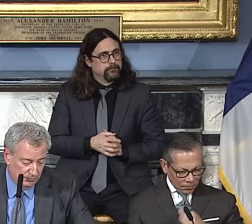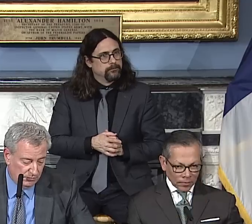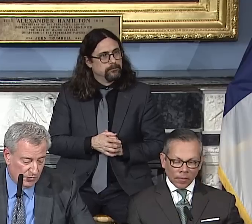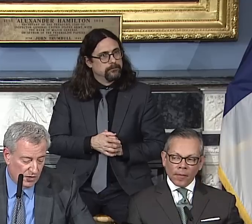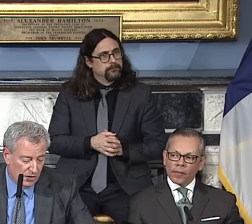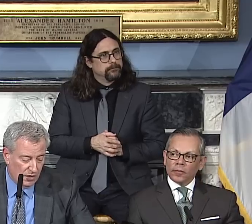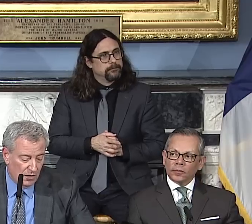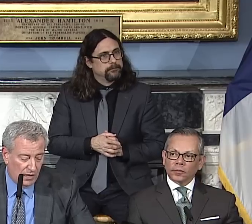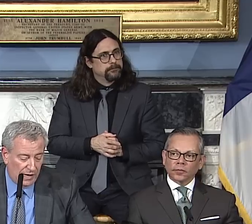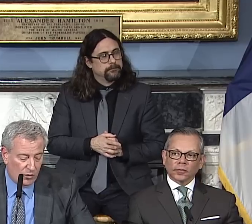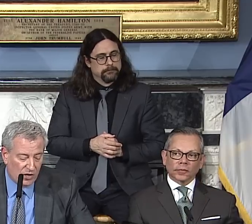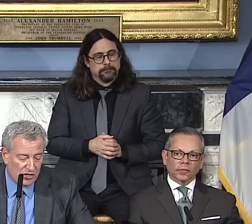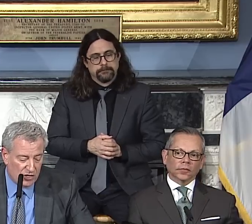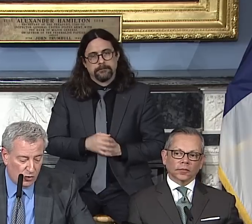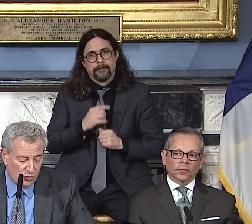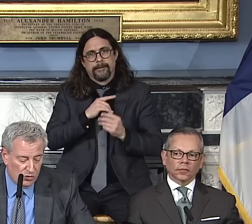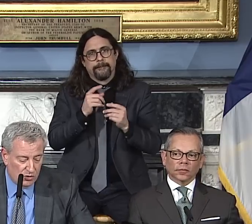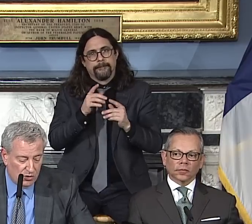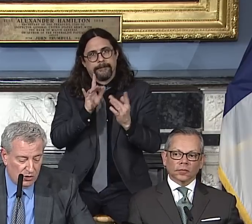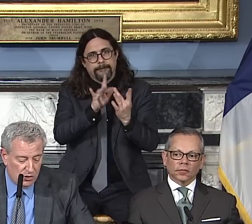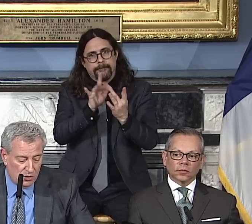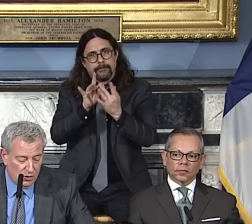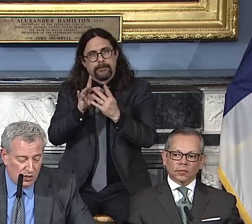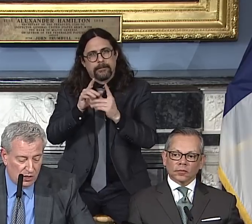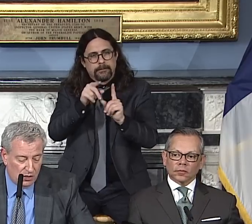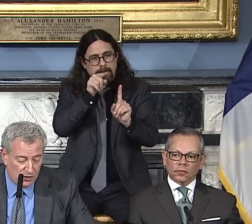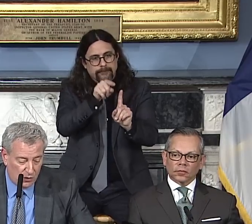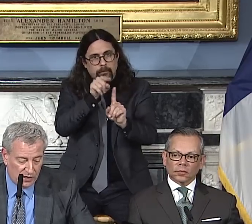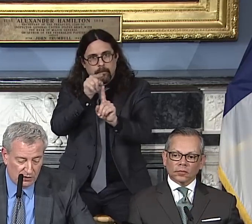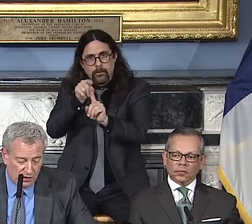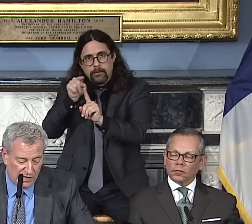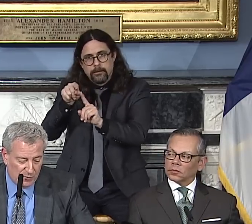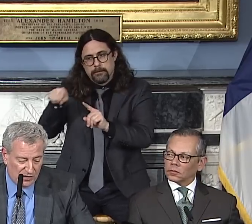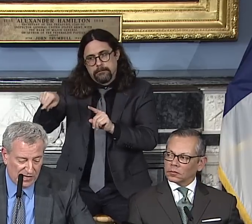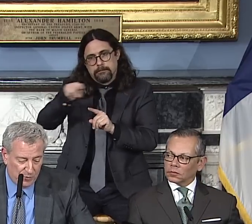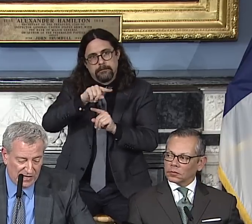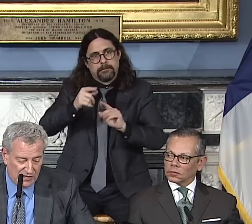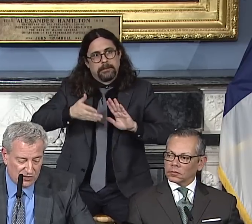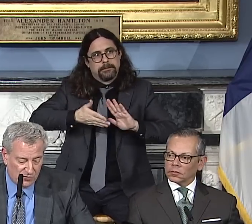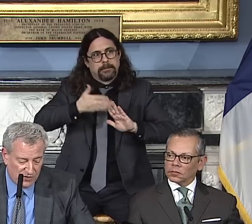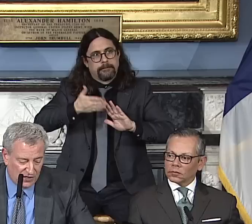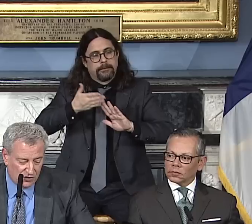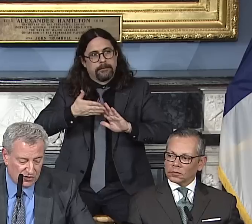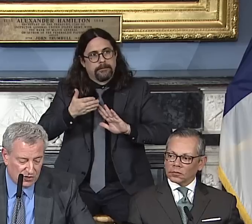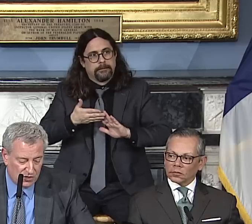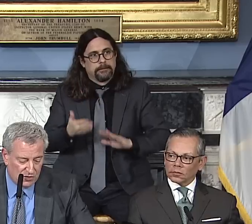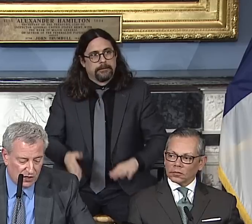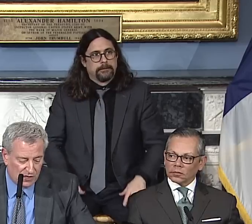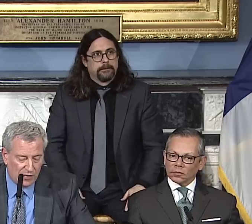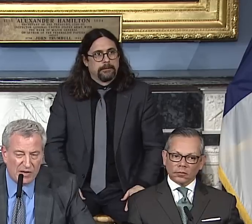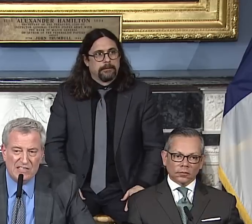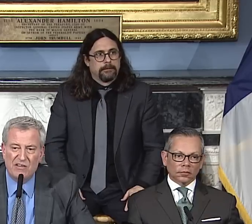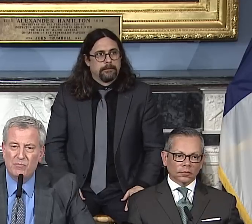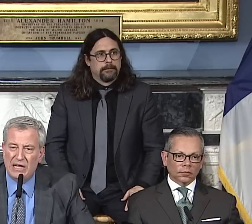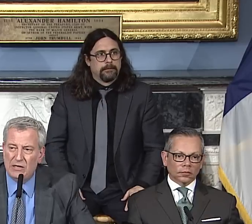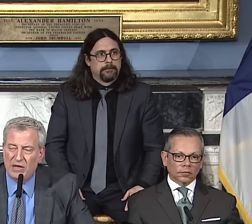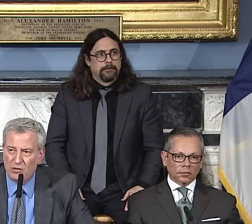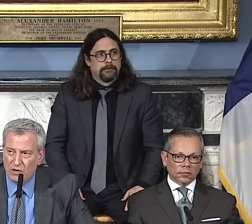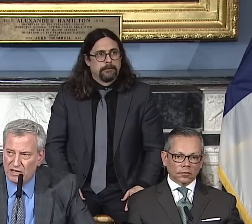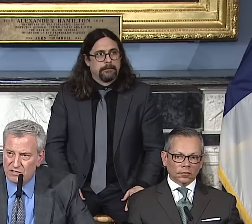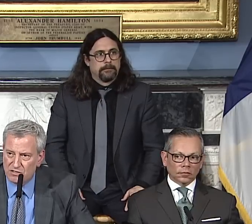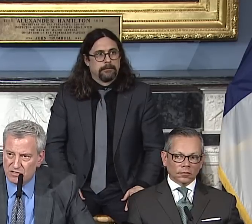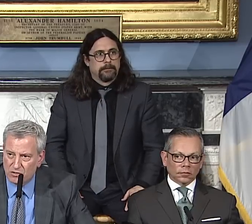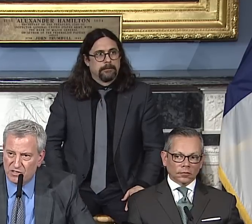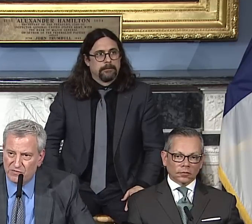immediately. And I want to note, and knowing a lot about campaigns over the years, campaigns have many,